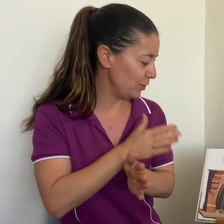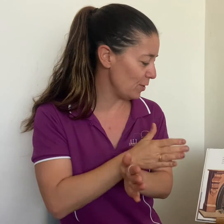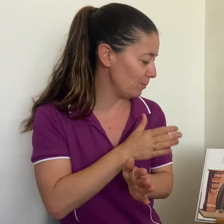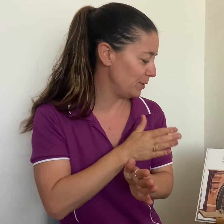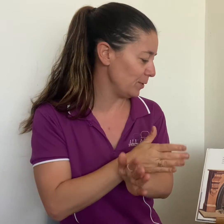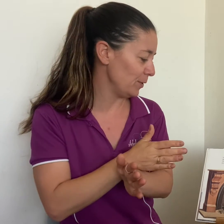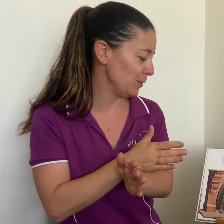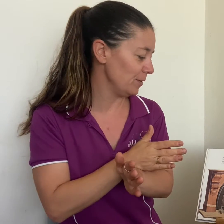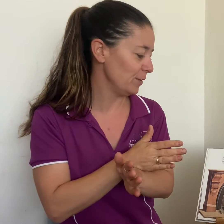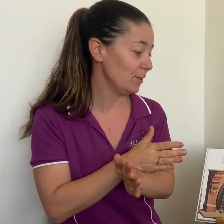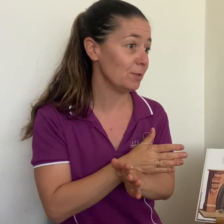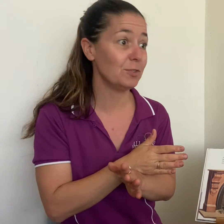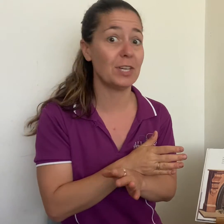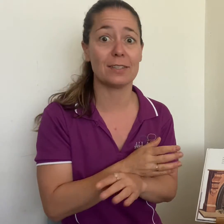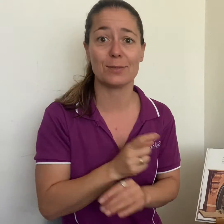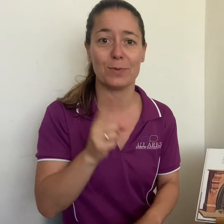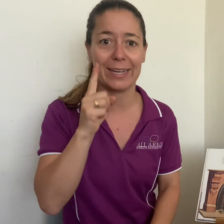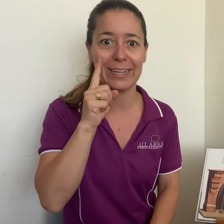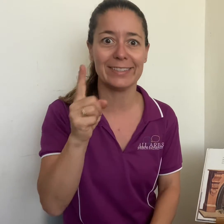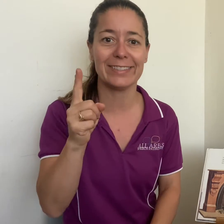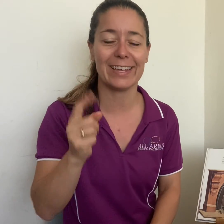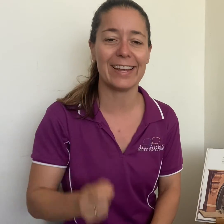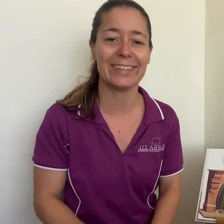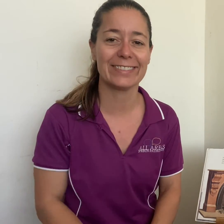job soon. You just wait and see.